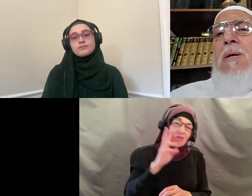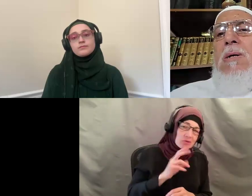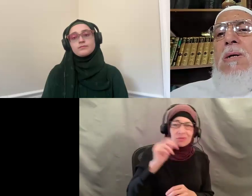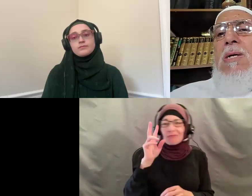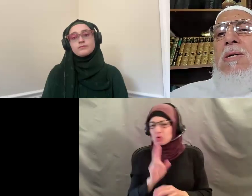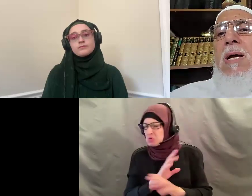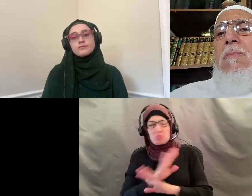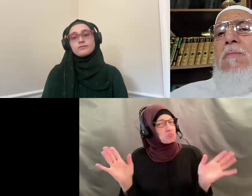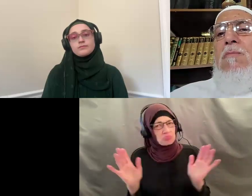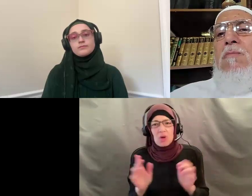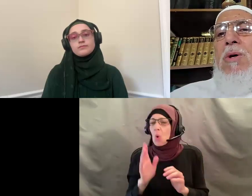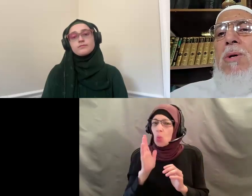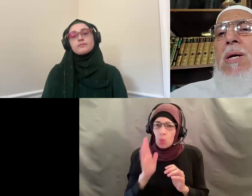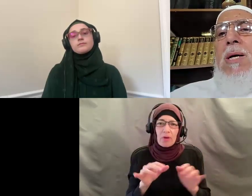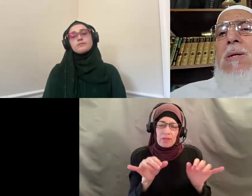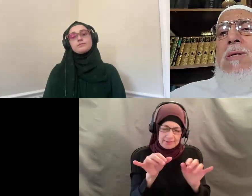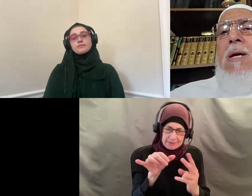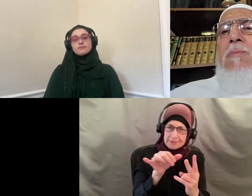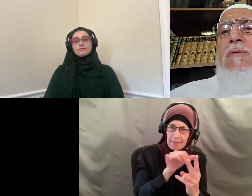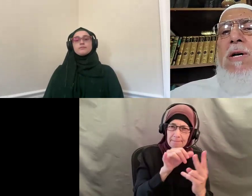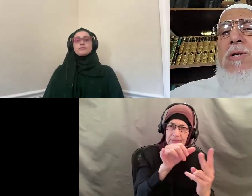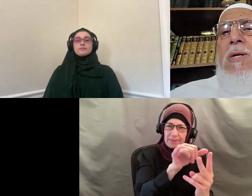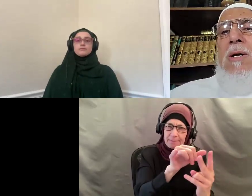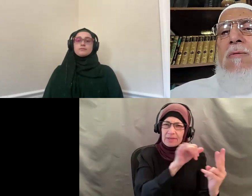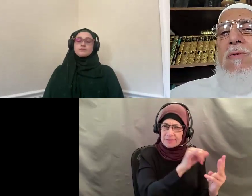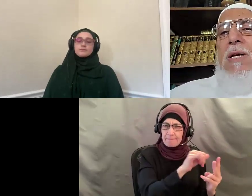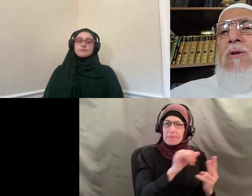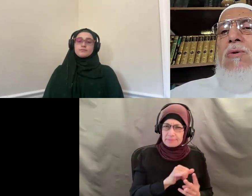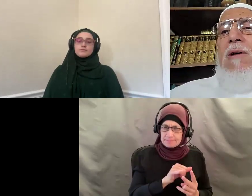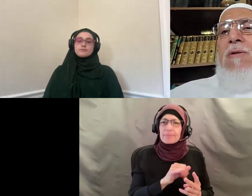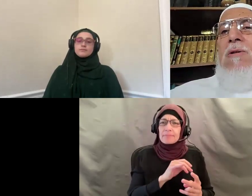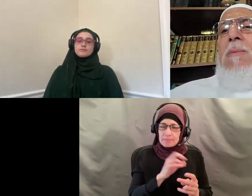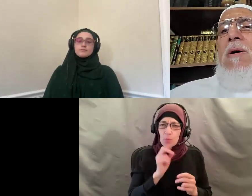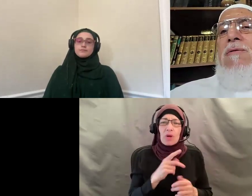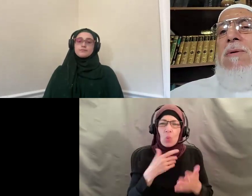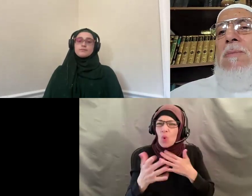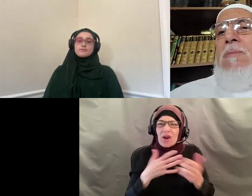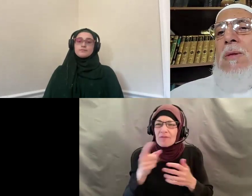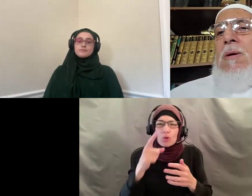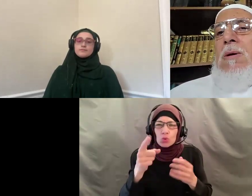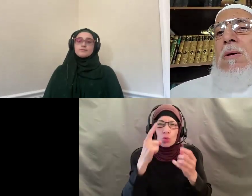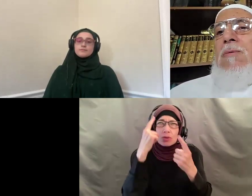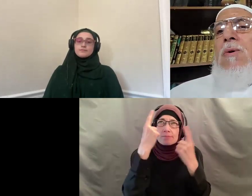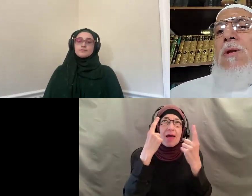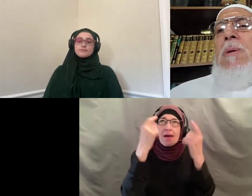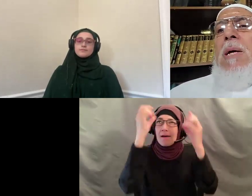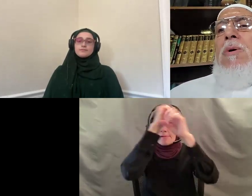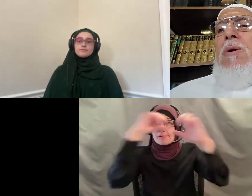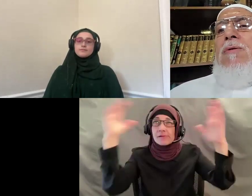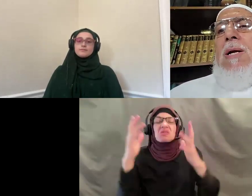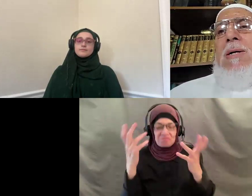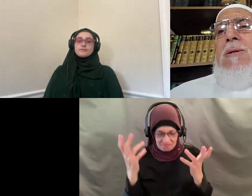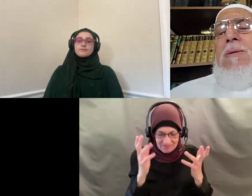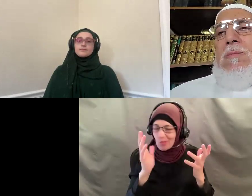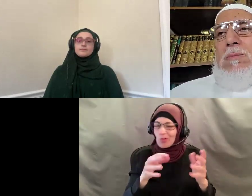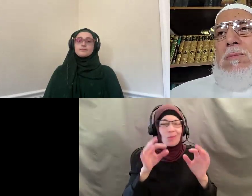they will all be the same beauty and the same perfection that you could ever dream of. For the people